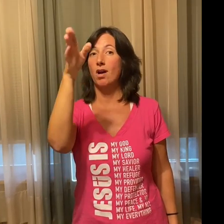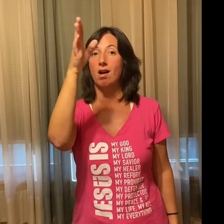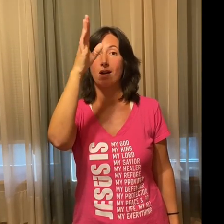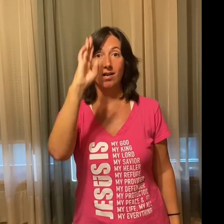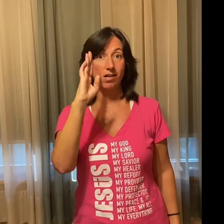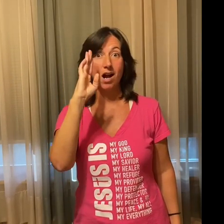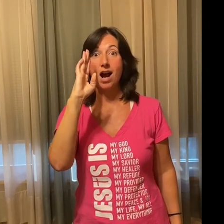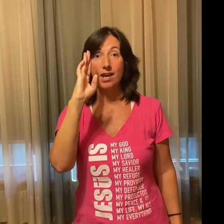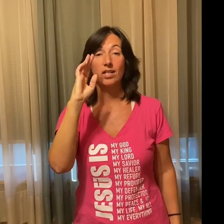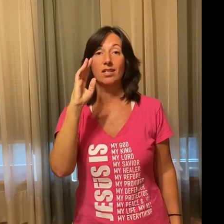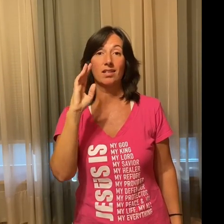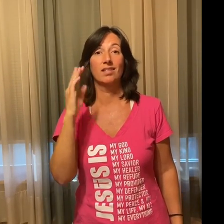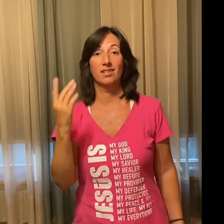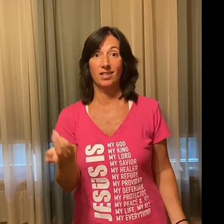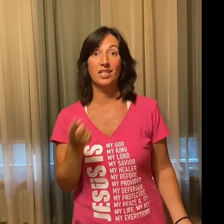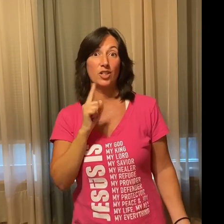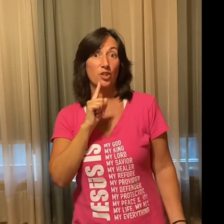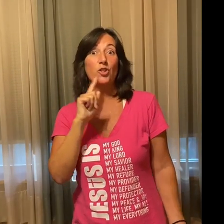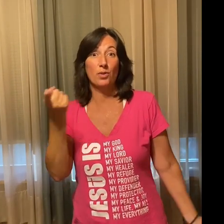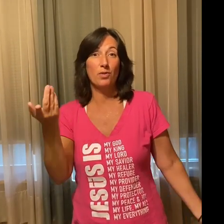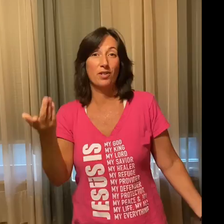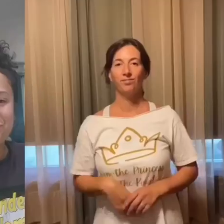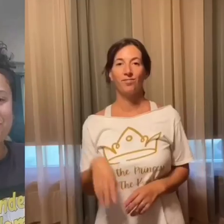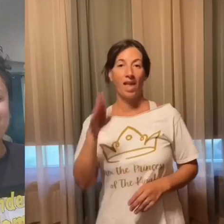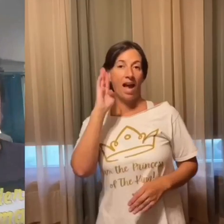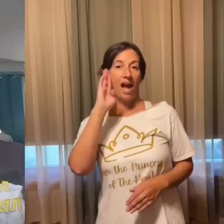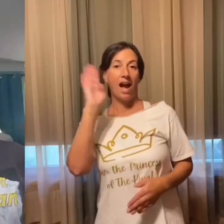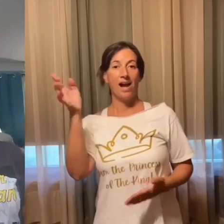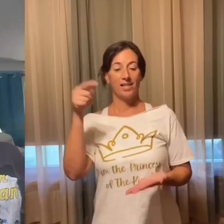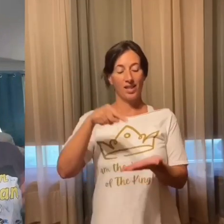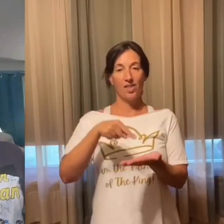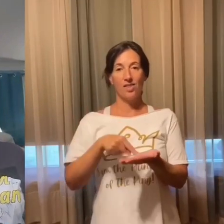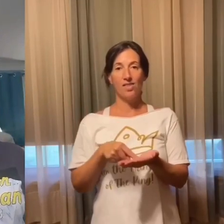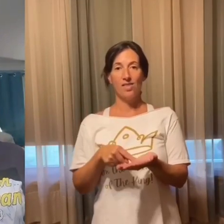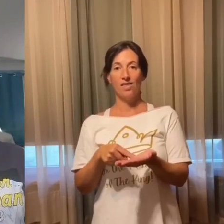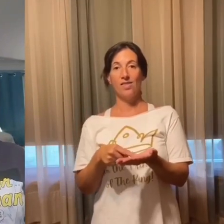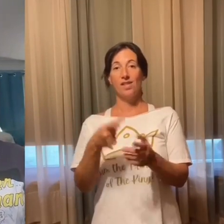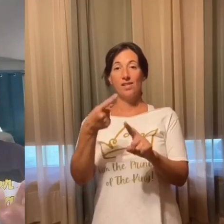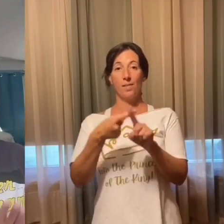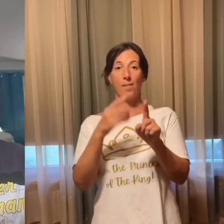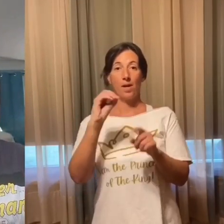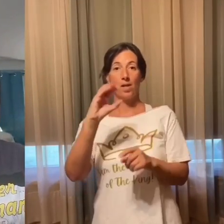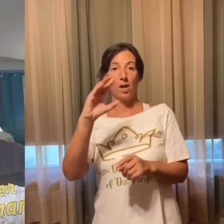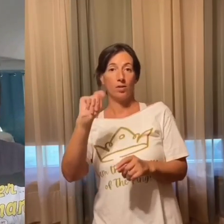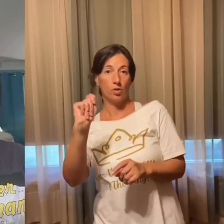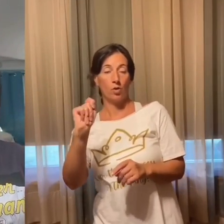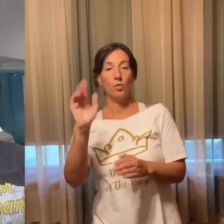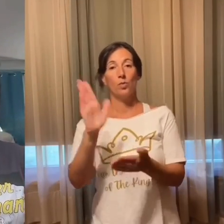true God. He's the truth. Hola